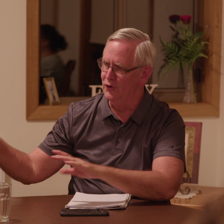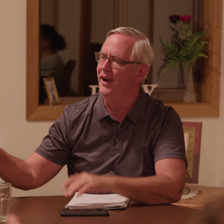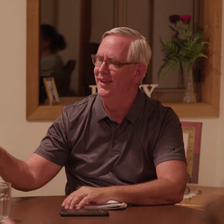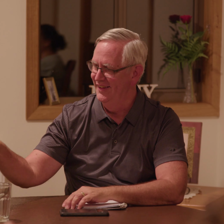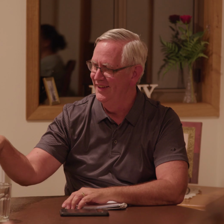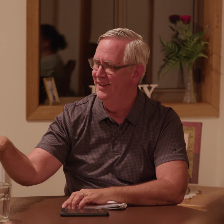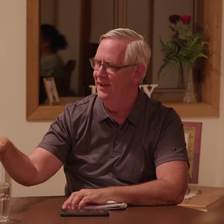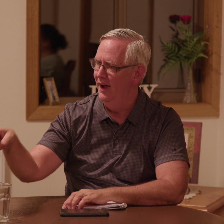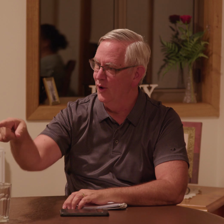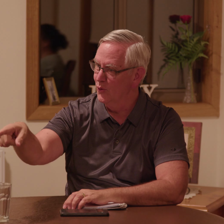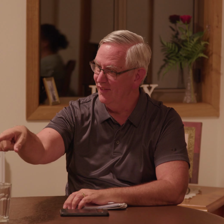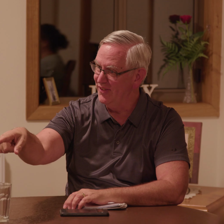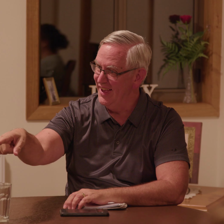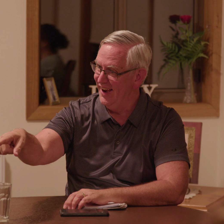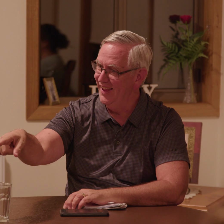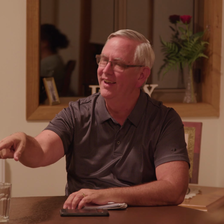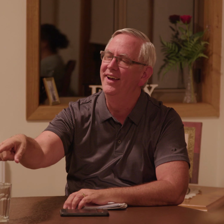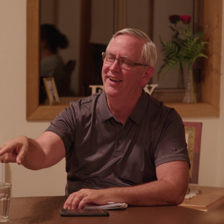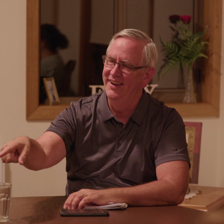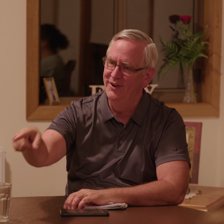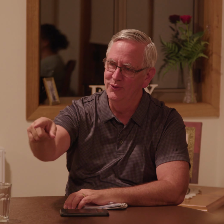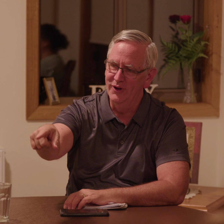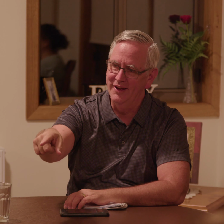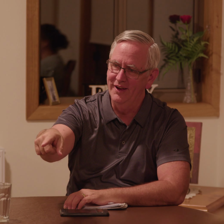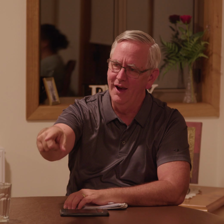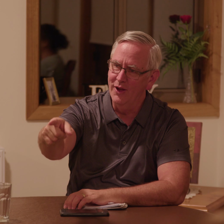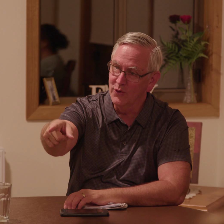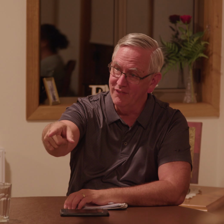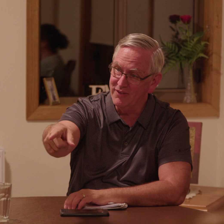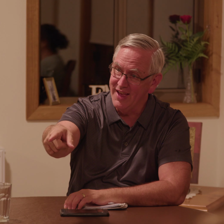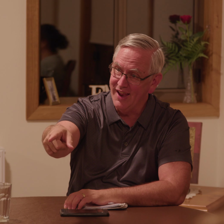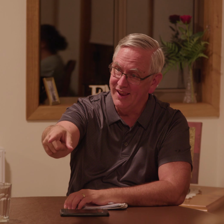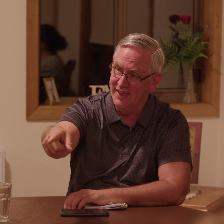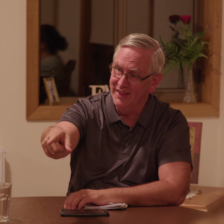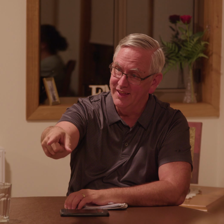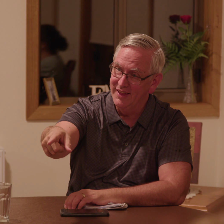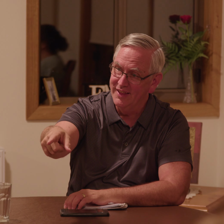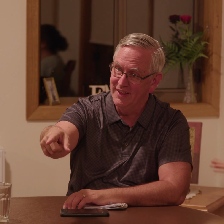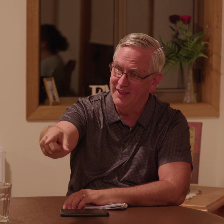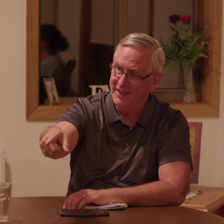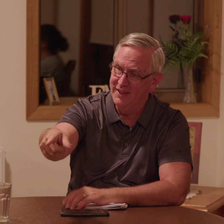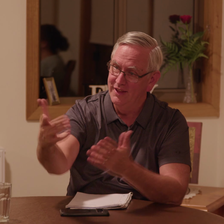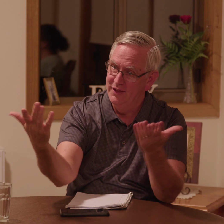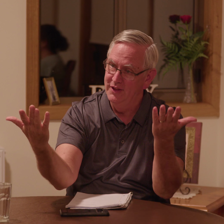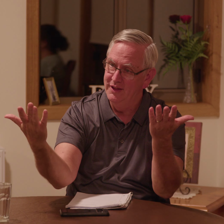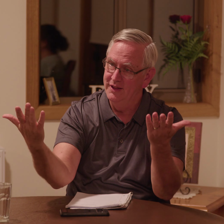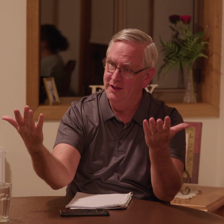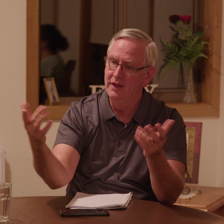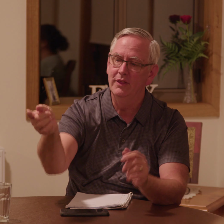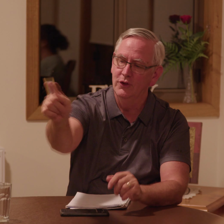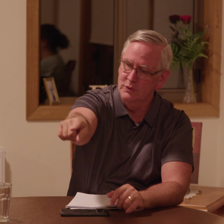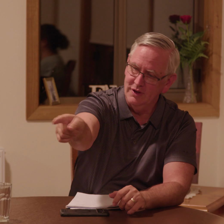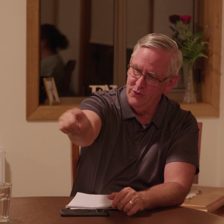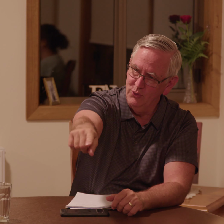lefty? I'm not Also that. left-handed. I'm not that. Are you left or Are you right-handed? left-handed? Right. So you should